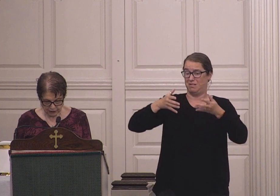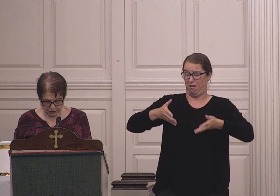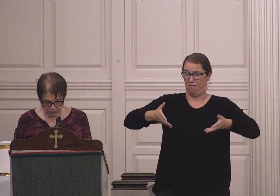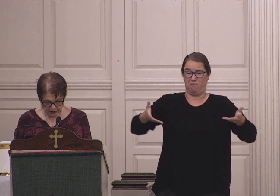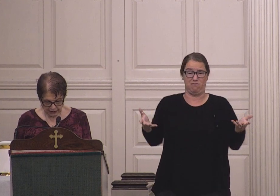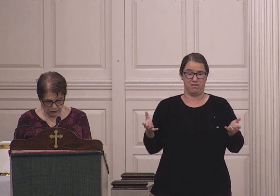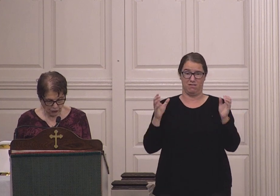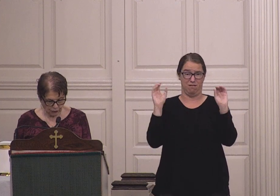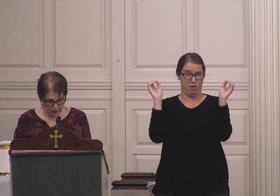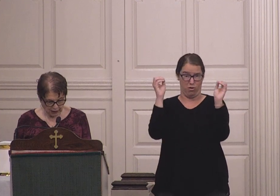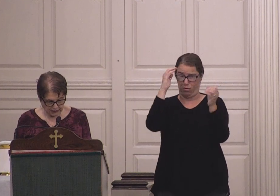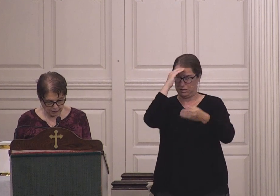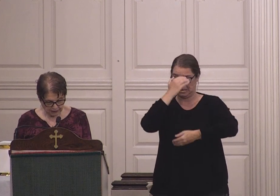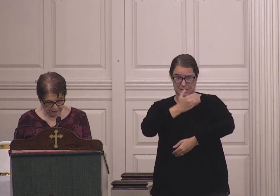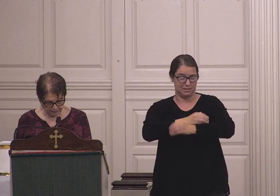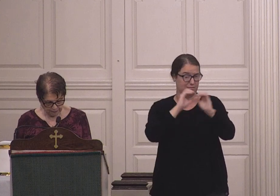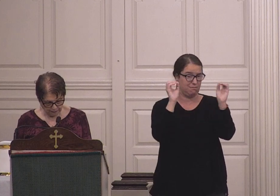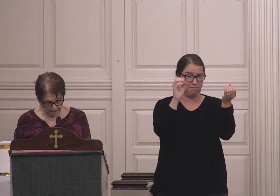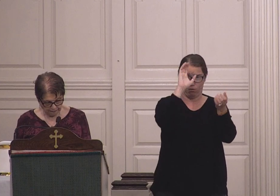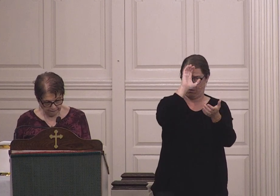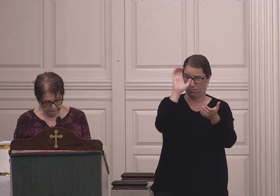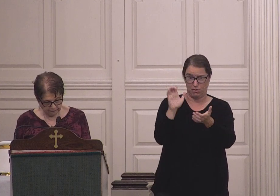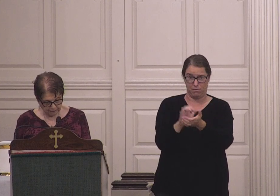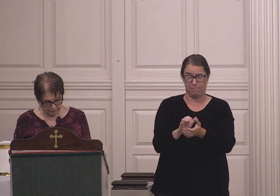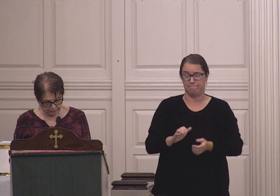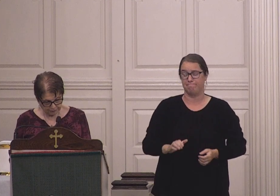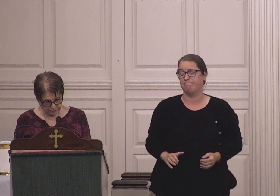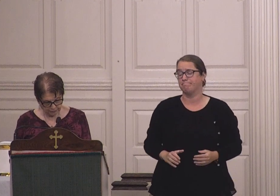her two sons nor her husband.